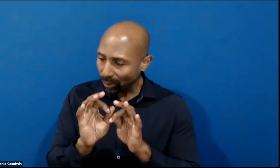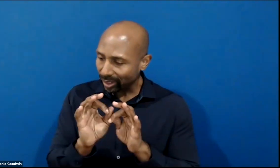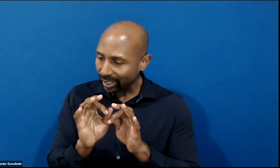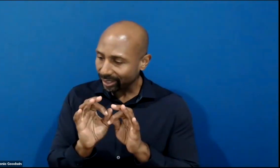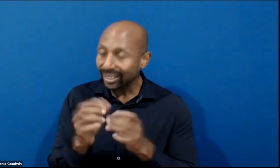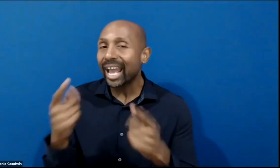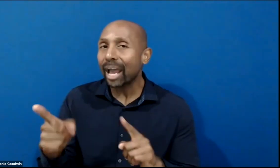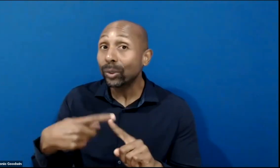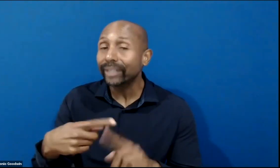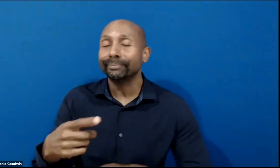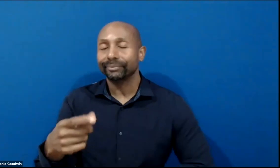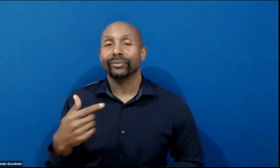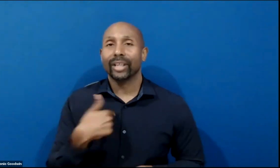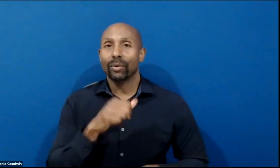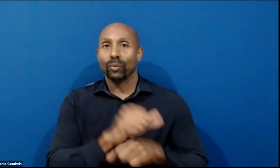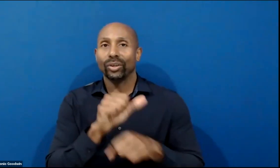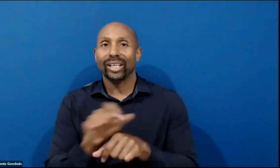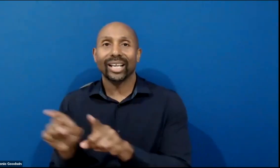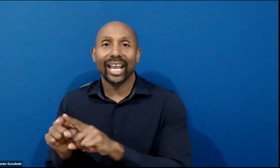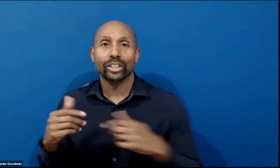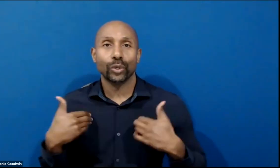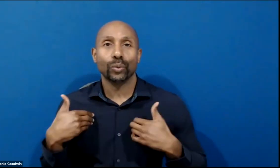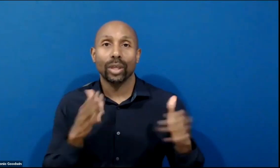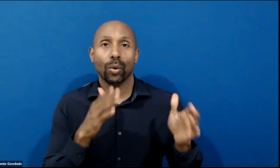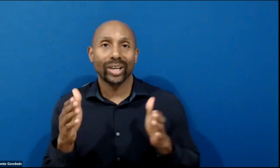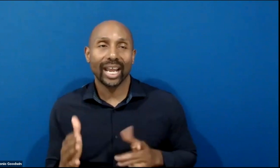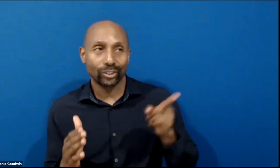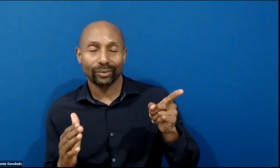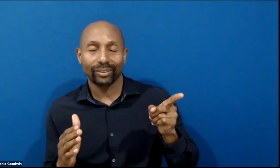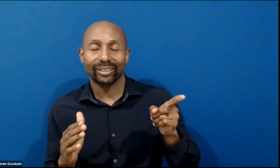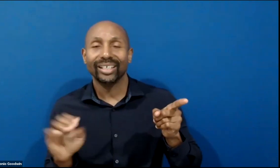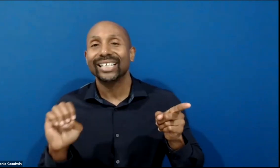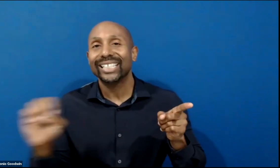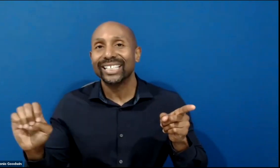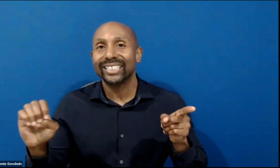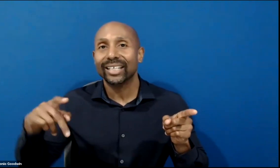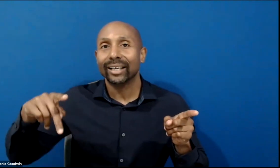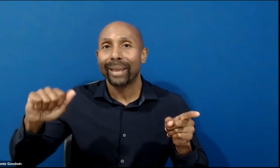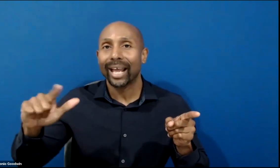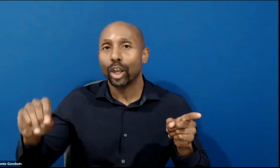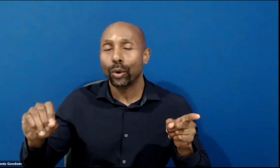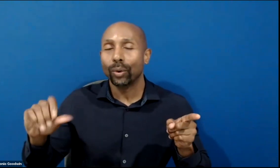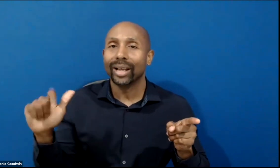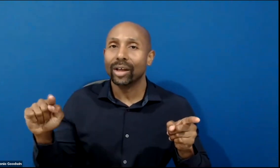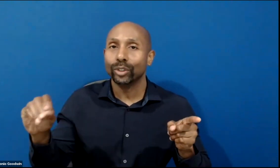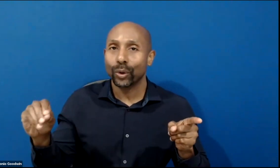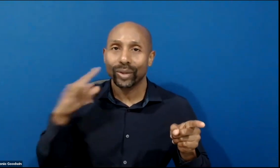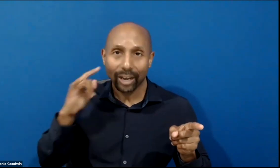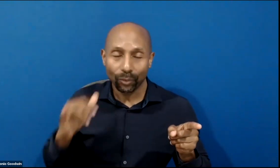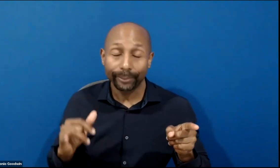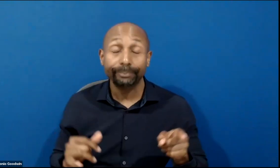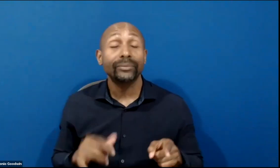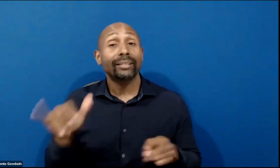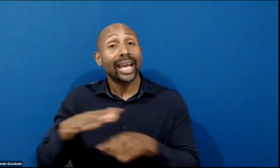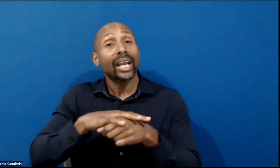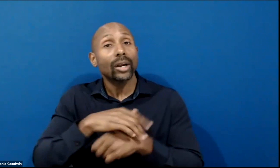I was working as a youth organizer in East Palo Alto, California. And one of the issues in the community was